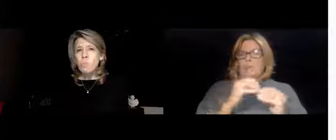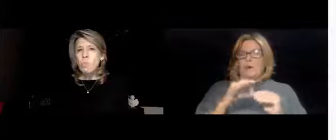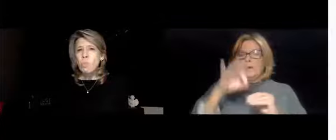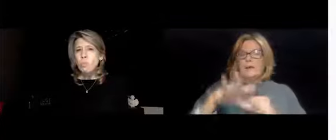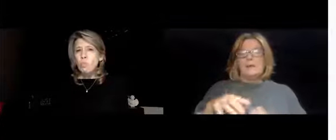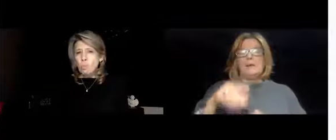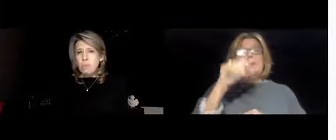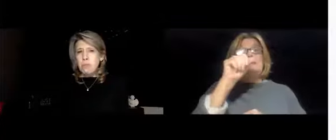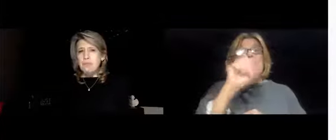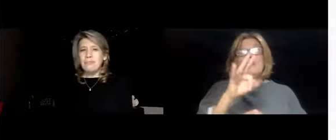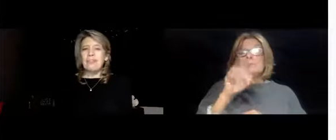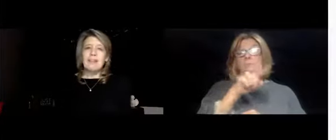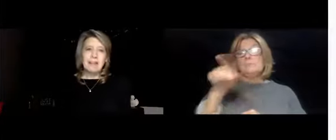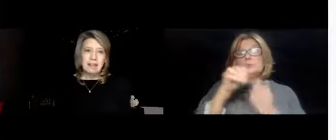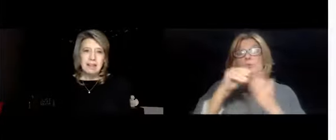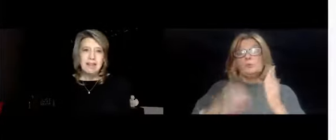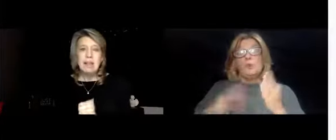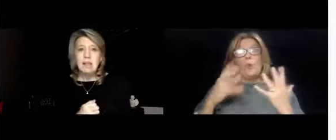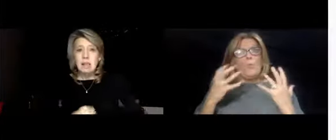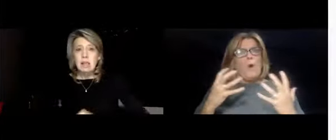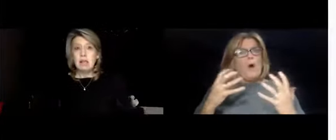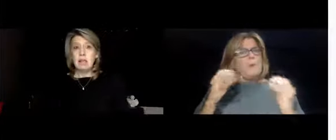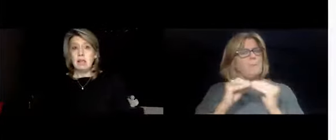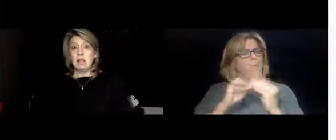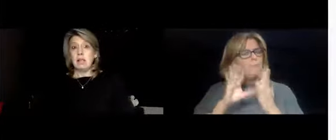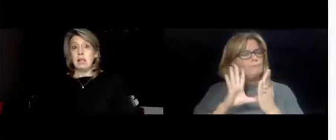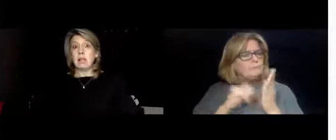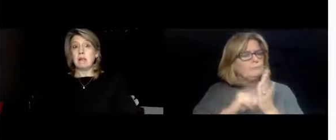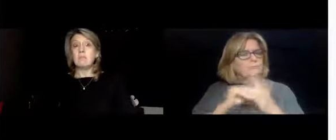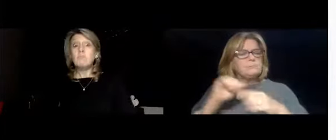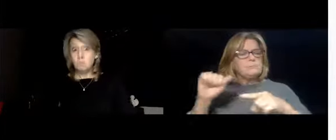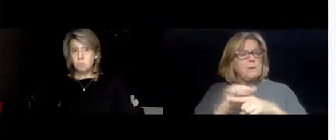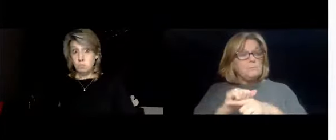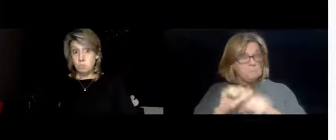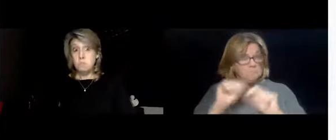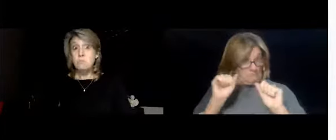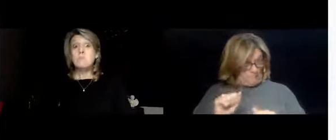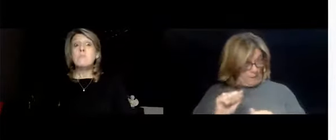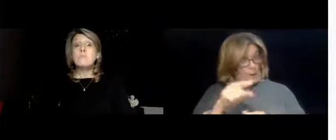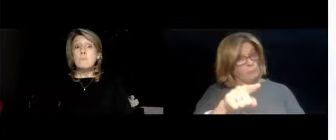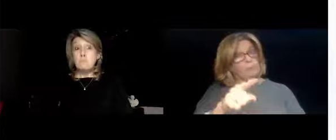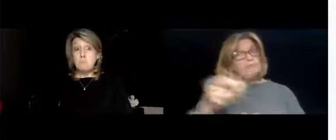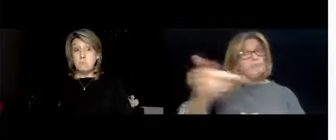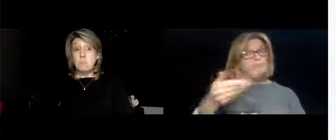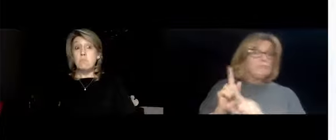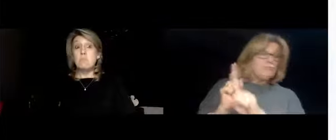advice. One other thing I want to add, for those who are watching and maybe a student or somebody who's